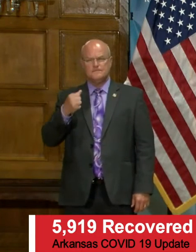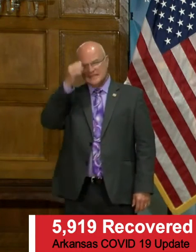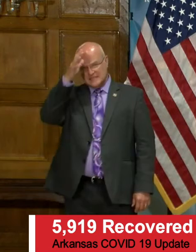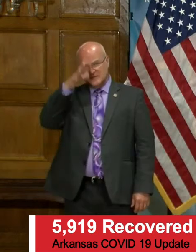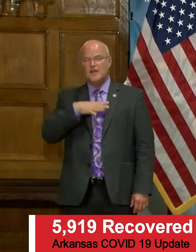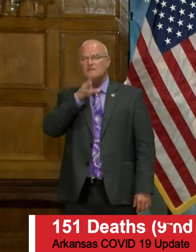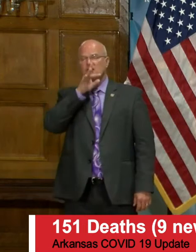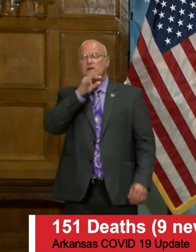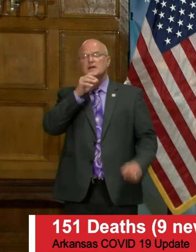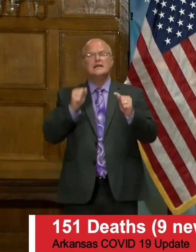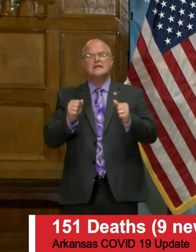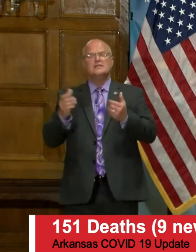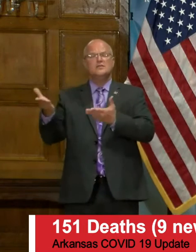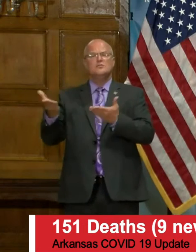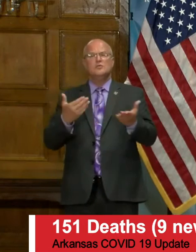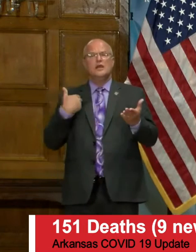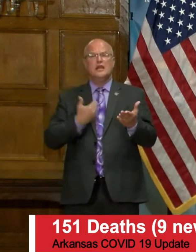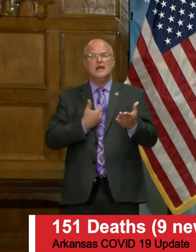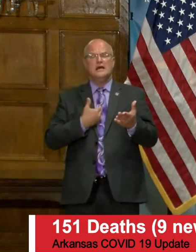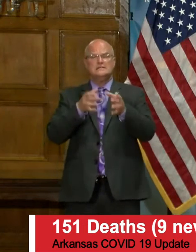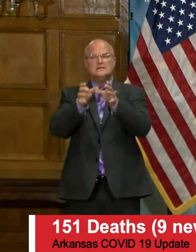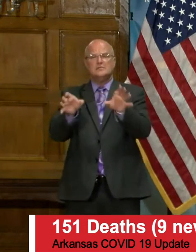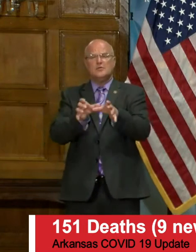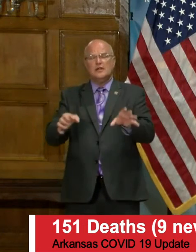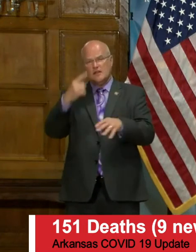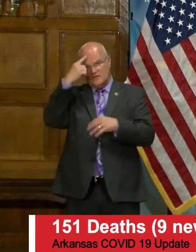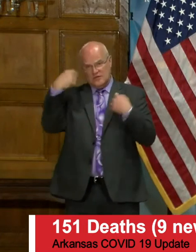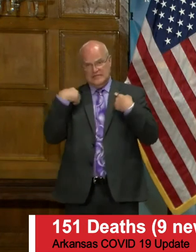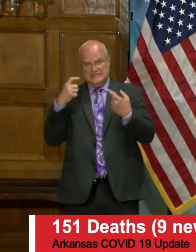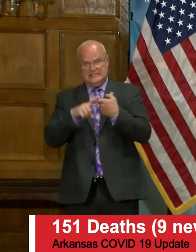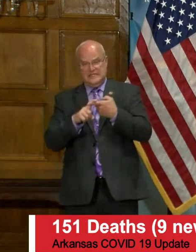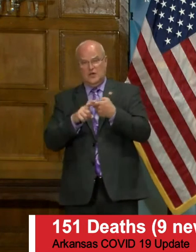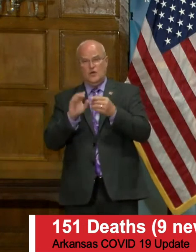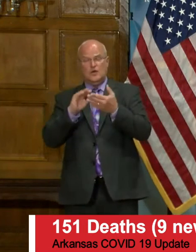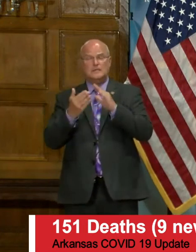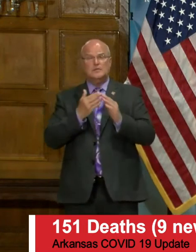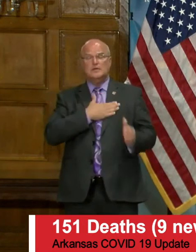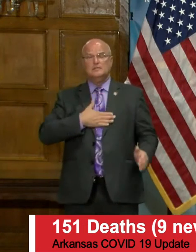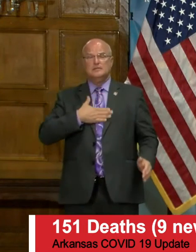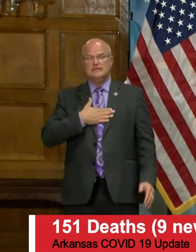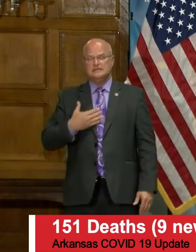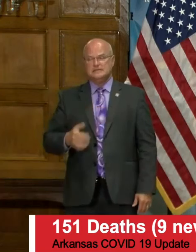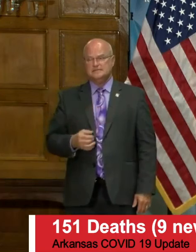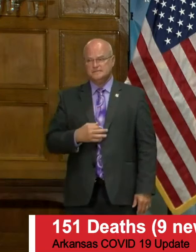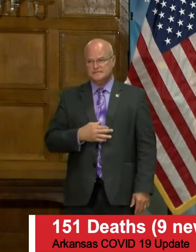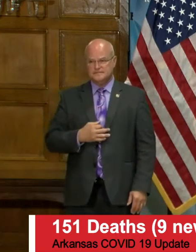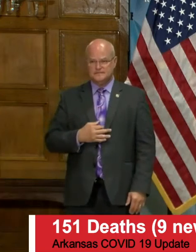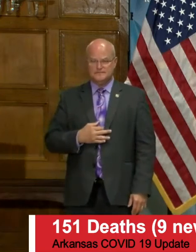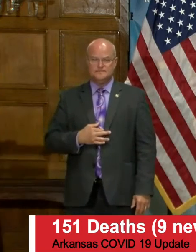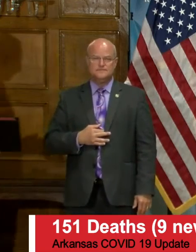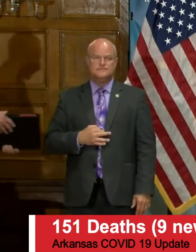Can you bring us the breakdown for the Latino death, please? Thank you.